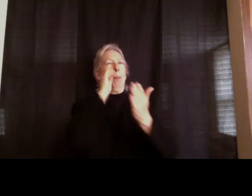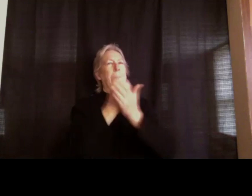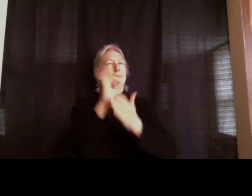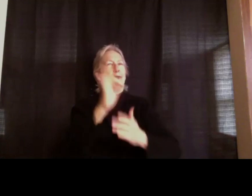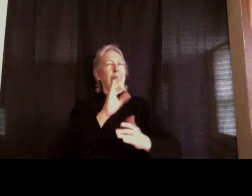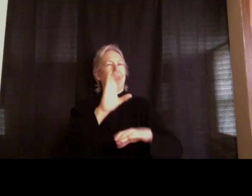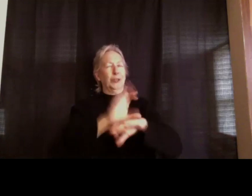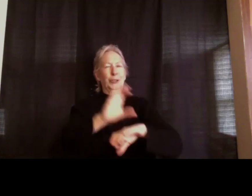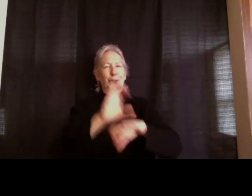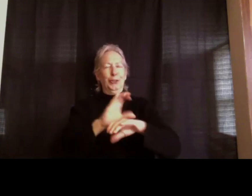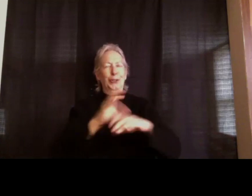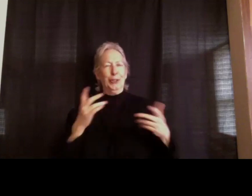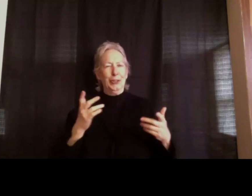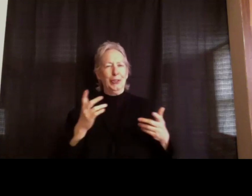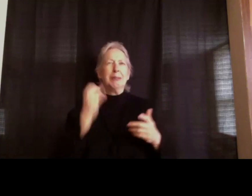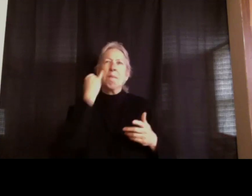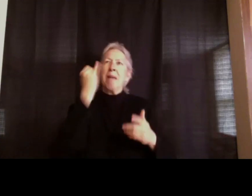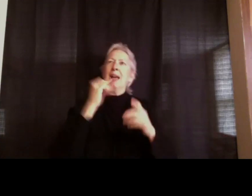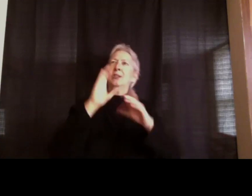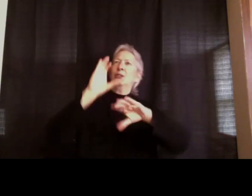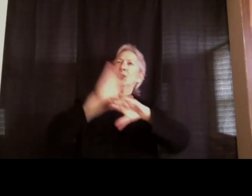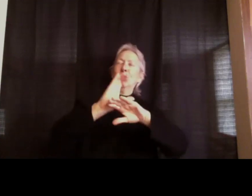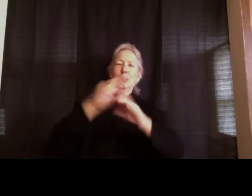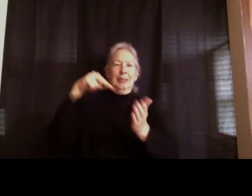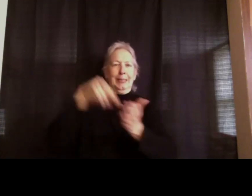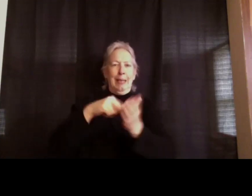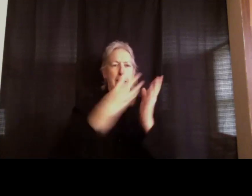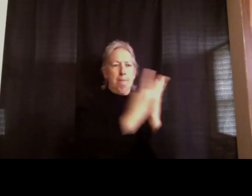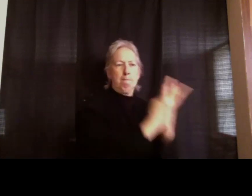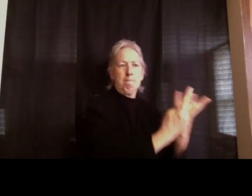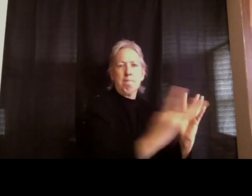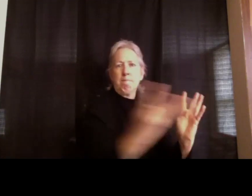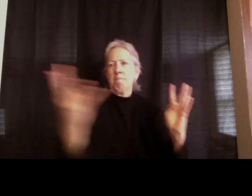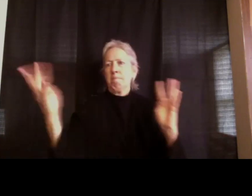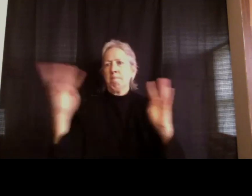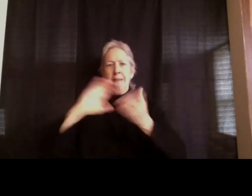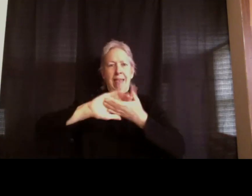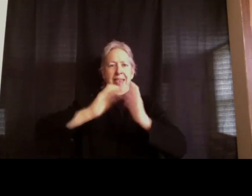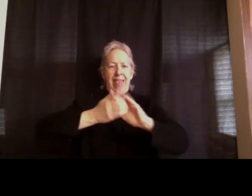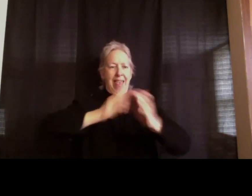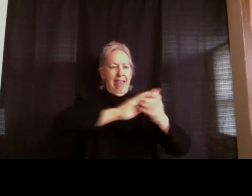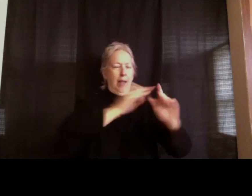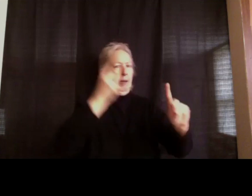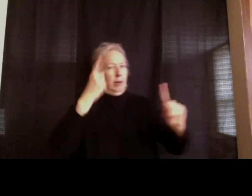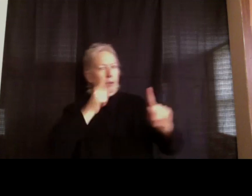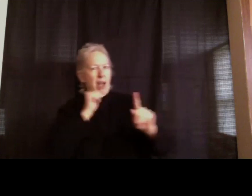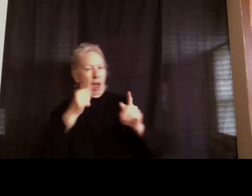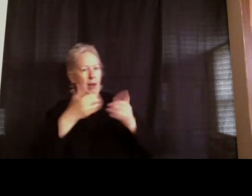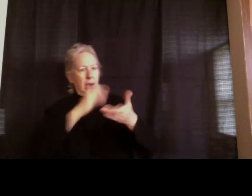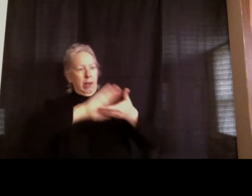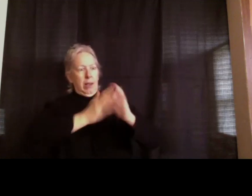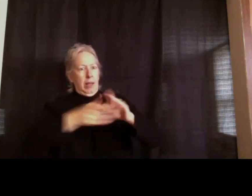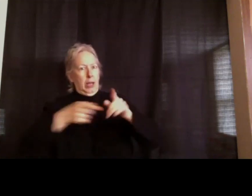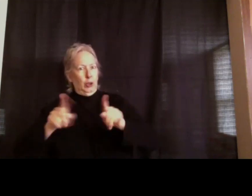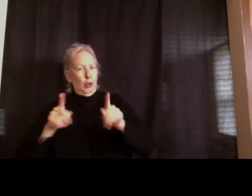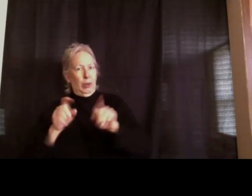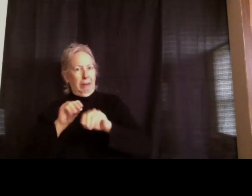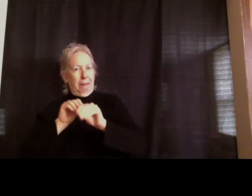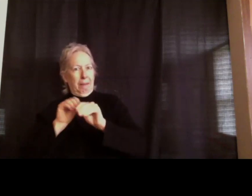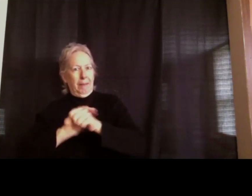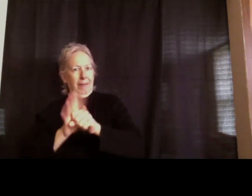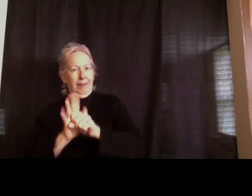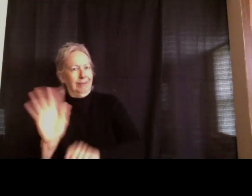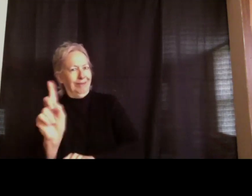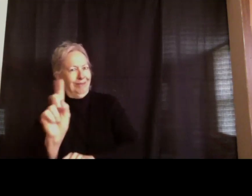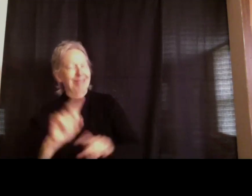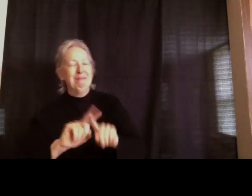Now, this is not an image for today during a pandemic, but in the near future. We stand, this is the image, we stand